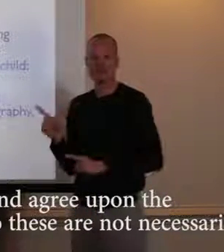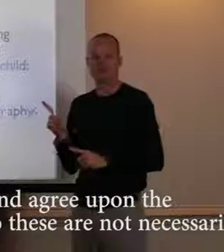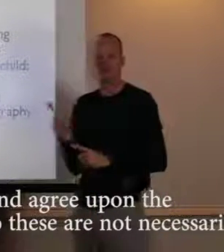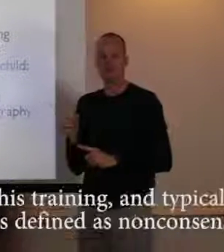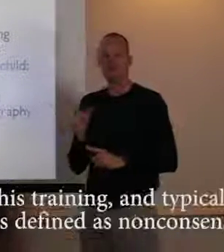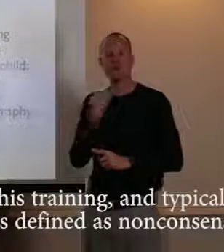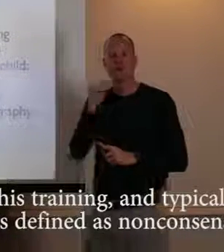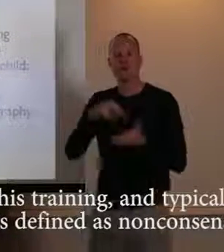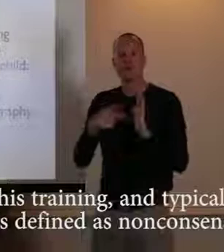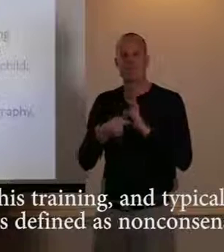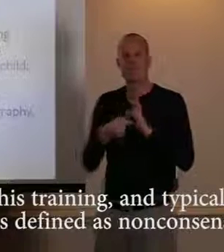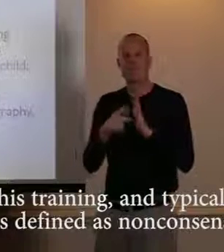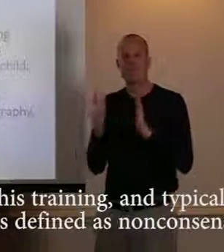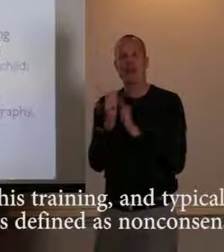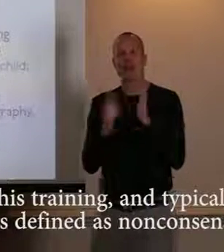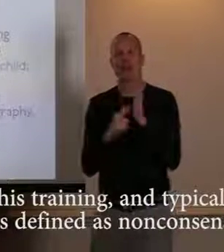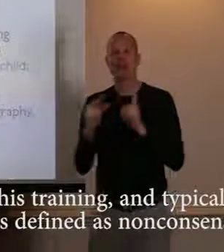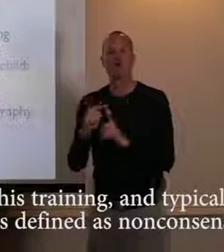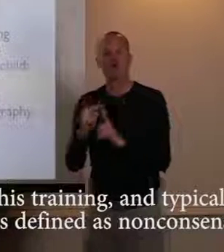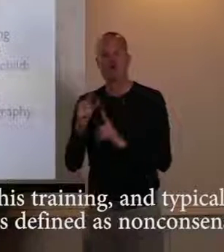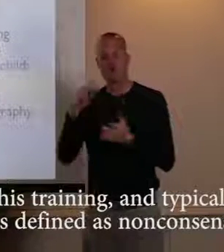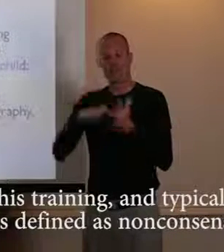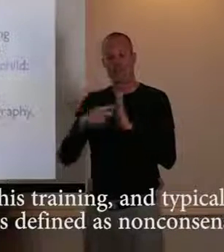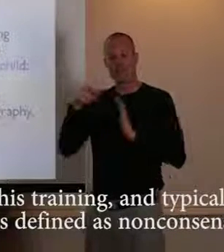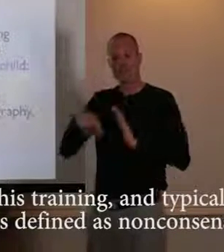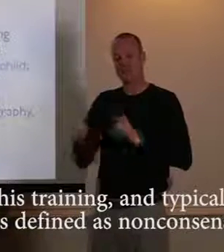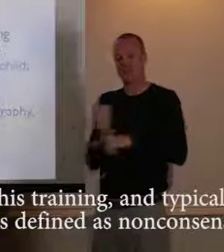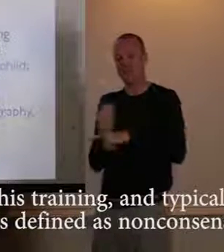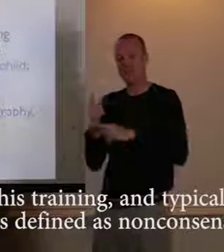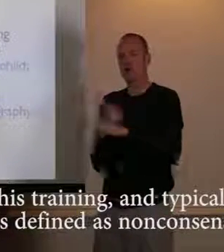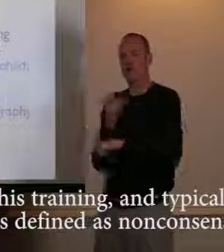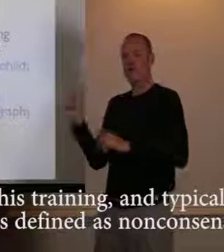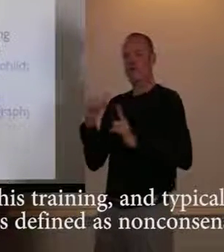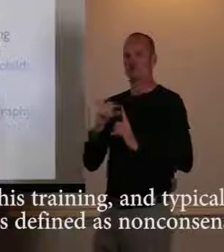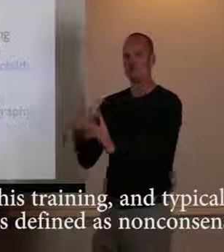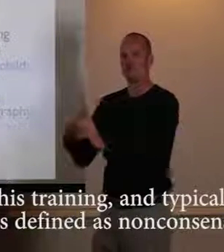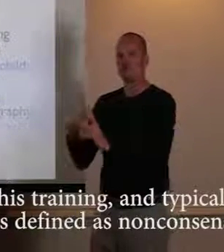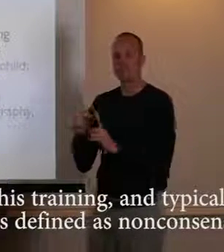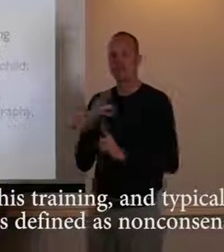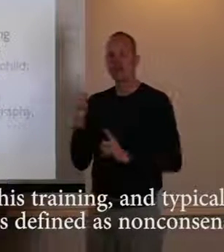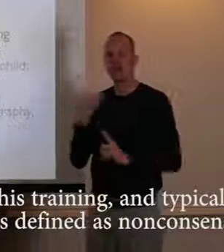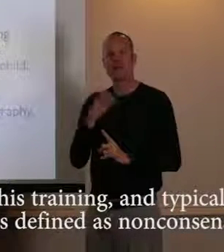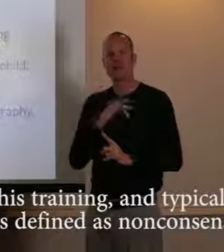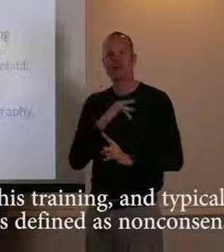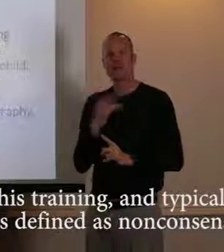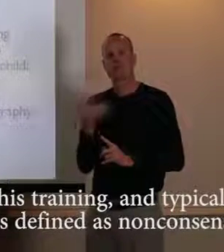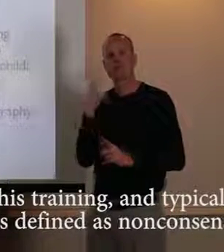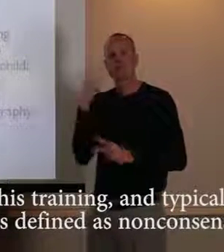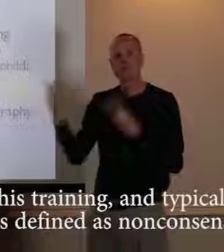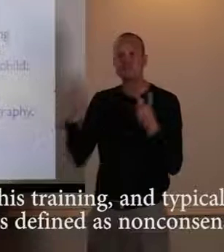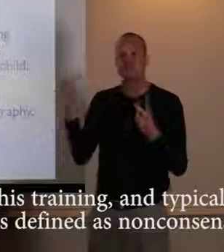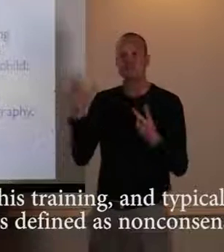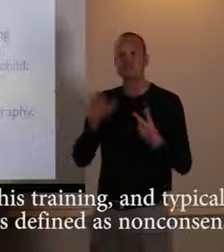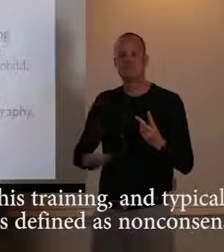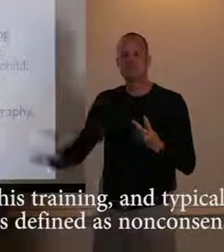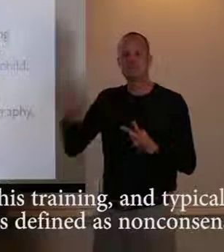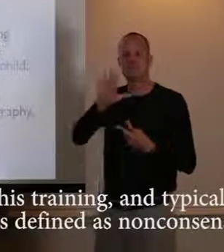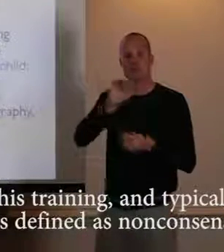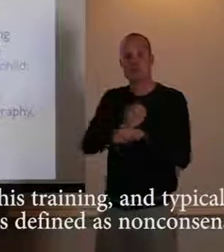not necessarily legal, but for the purpose of this training and typically your work forward. So rape as defined